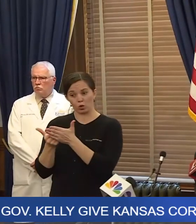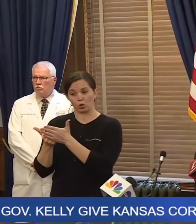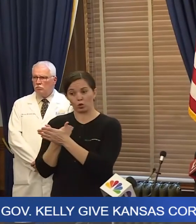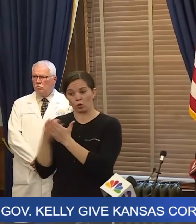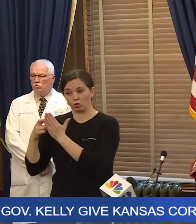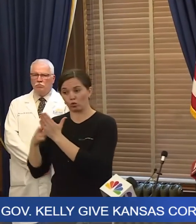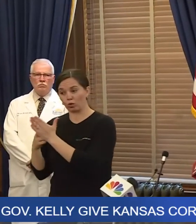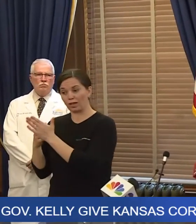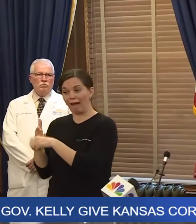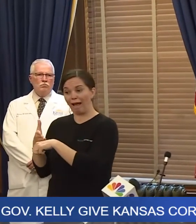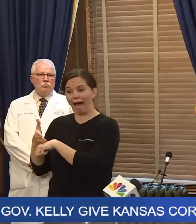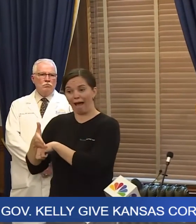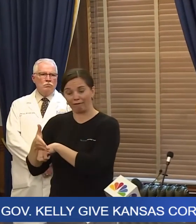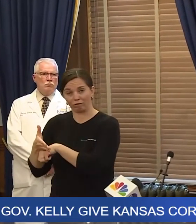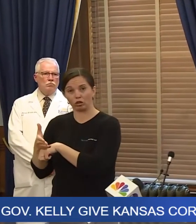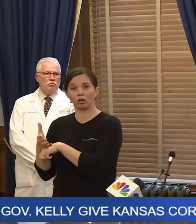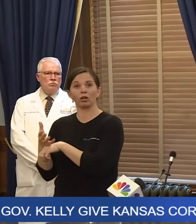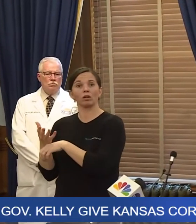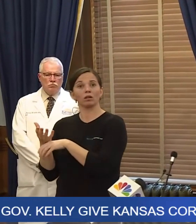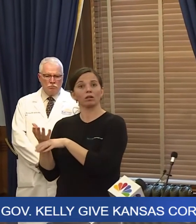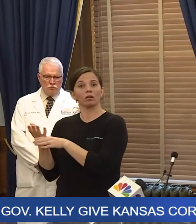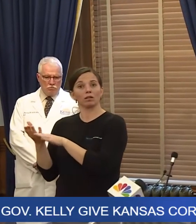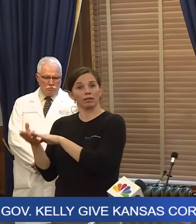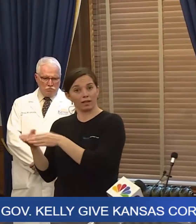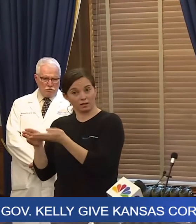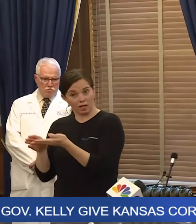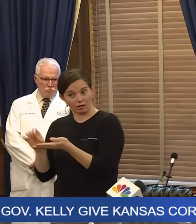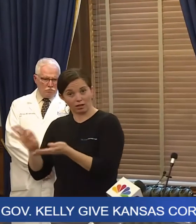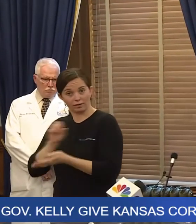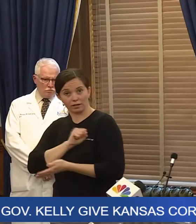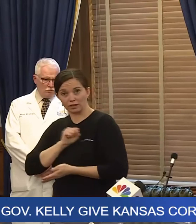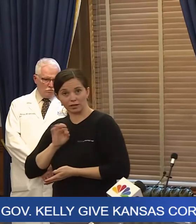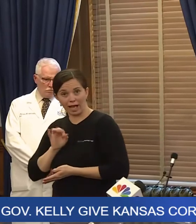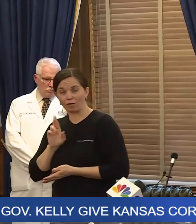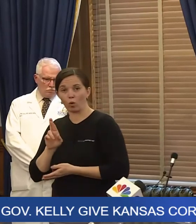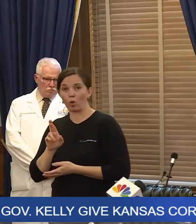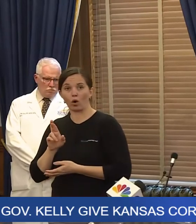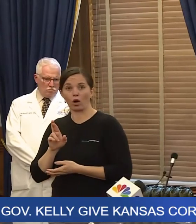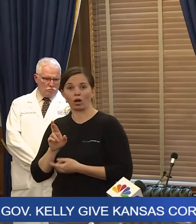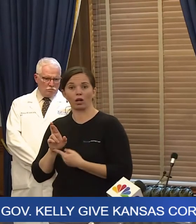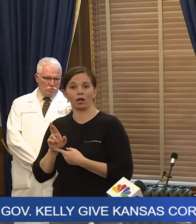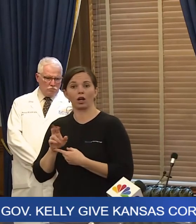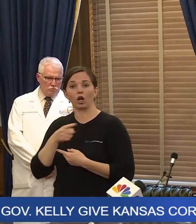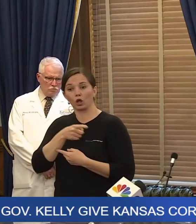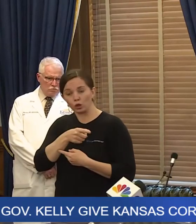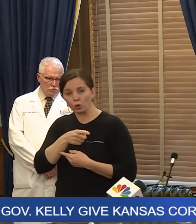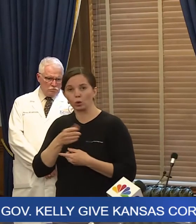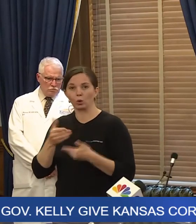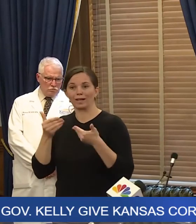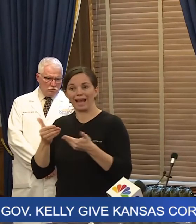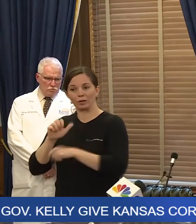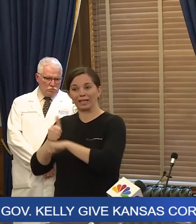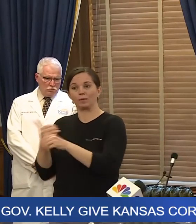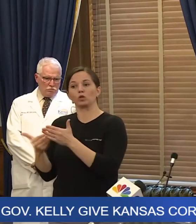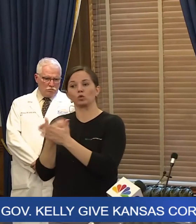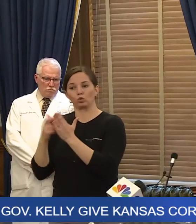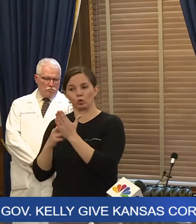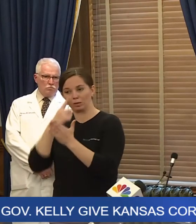deaths of staffers? I mean, are there additional measures that are being taken because of those two